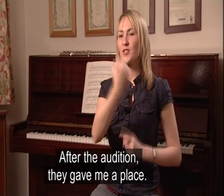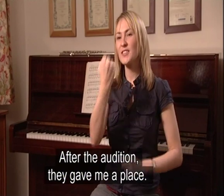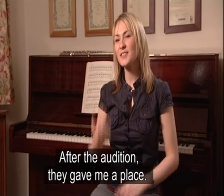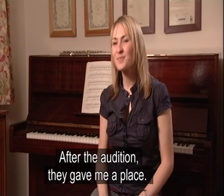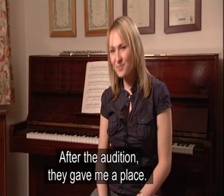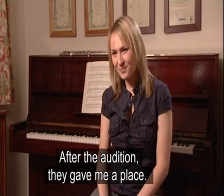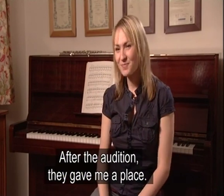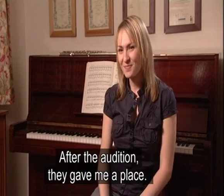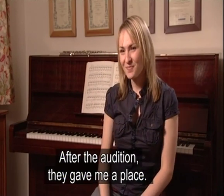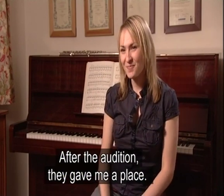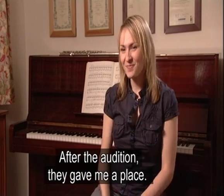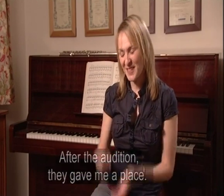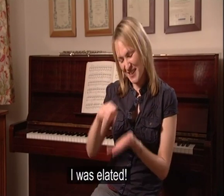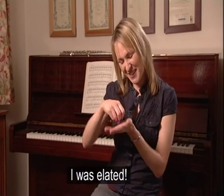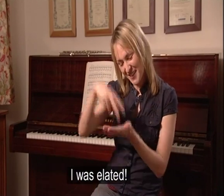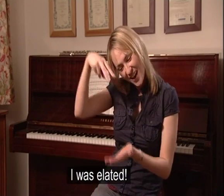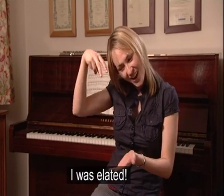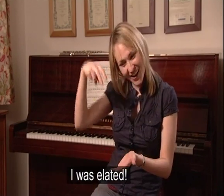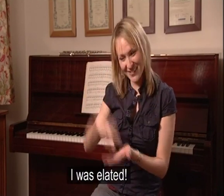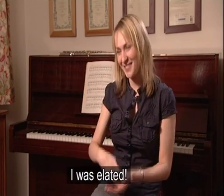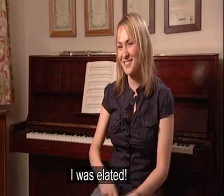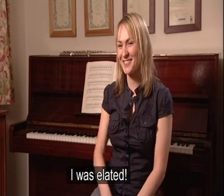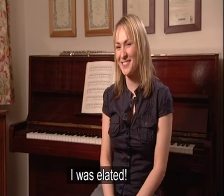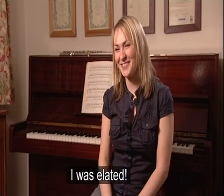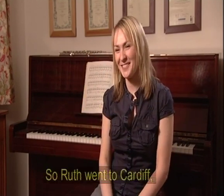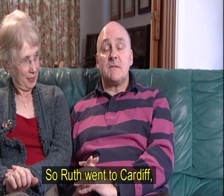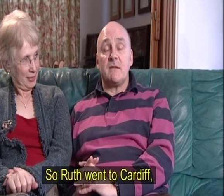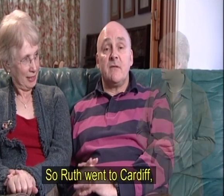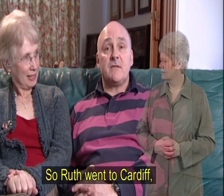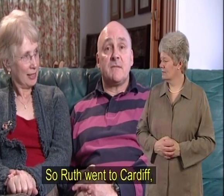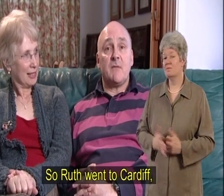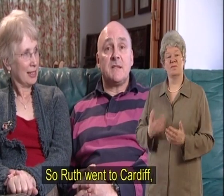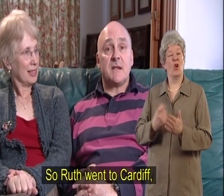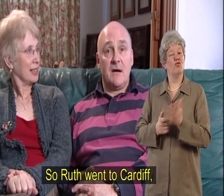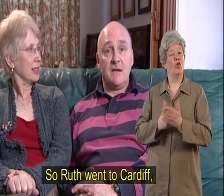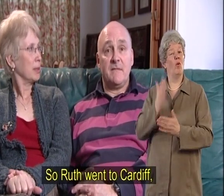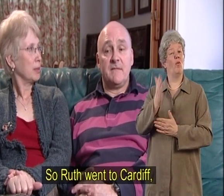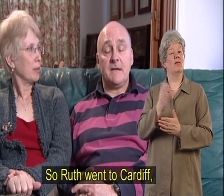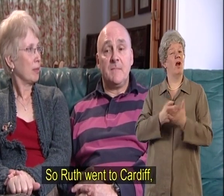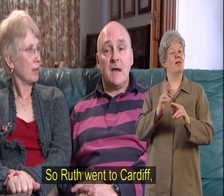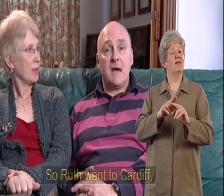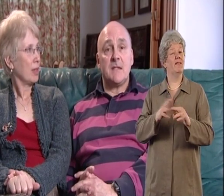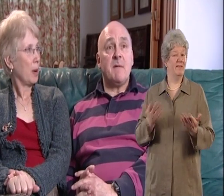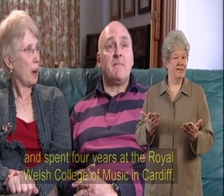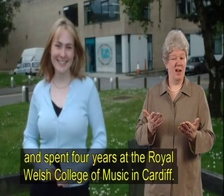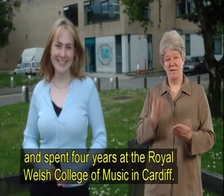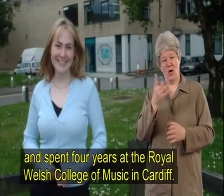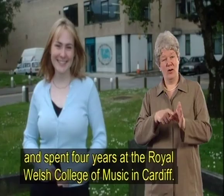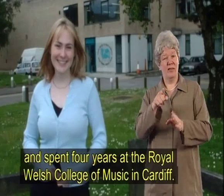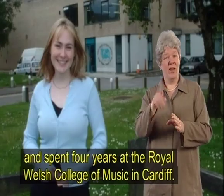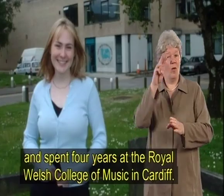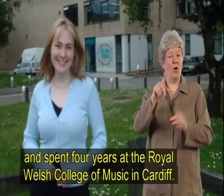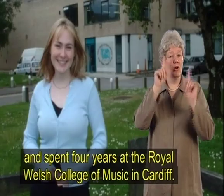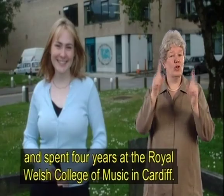gave me a plate. I'm elated. So Ruth went to Cardiff and spent